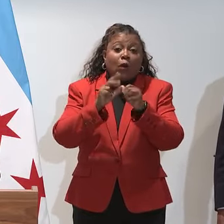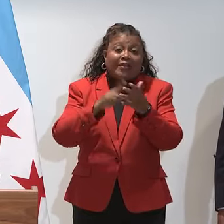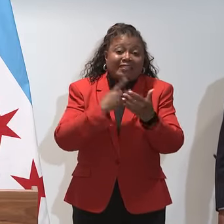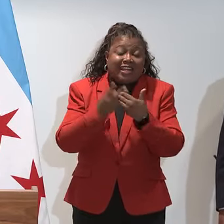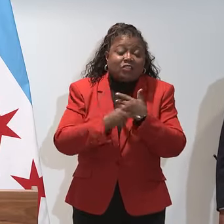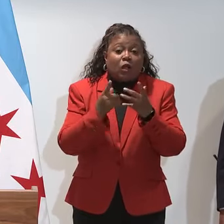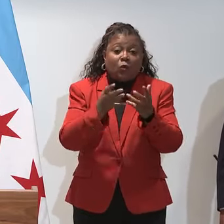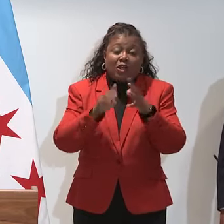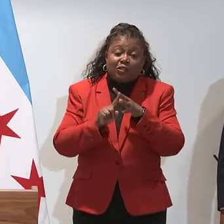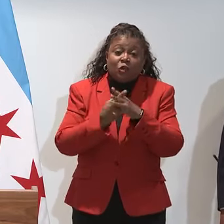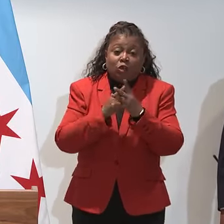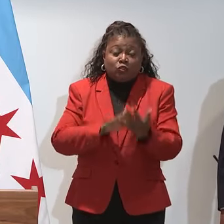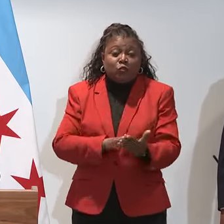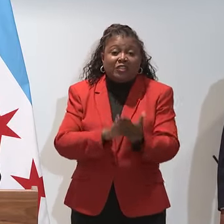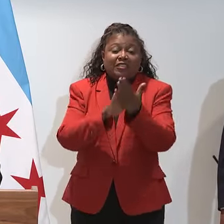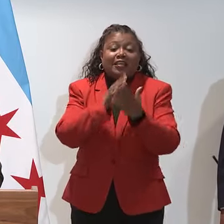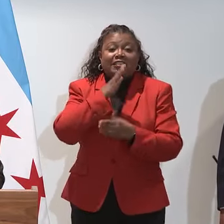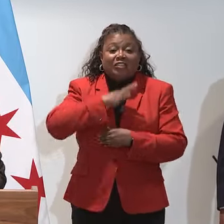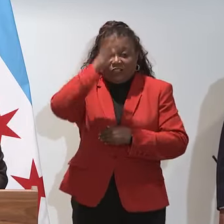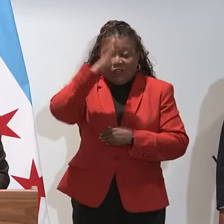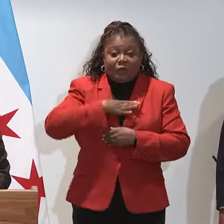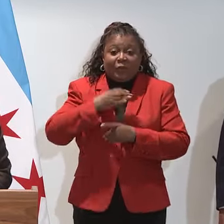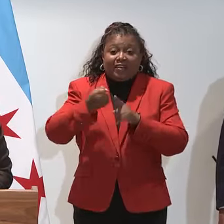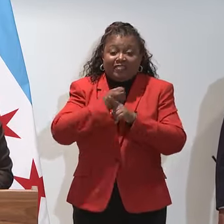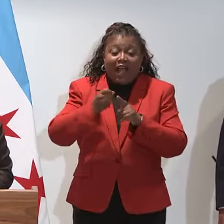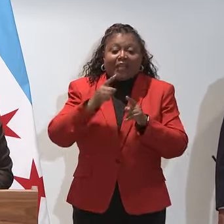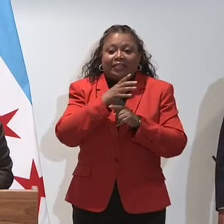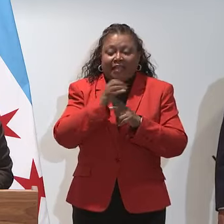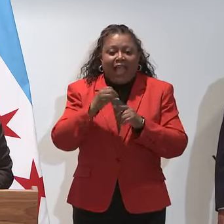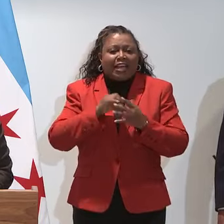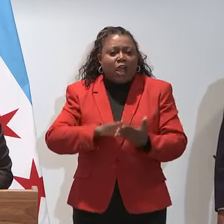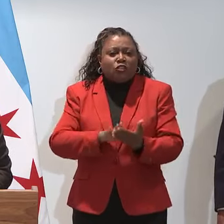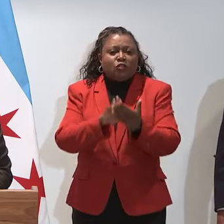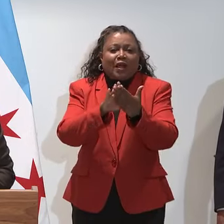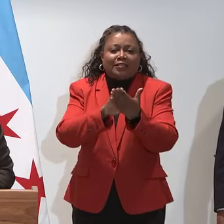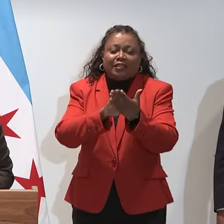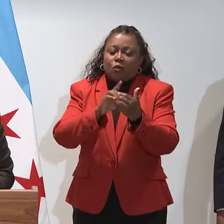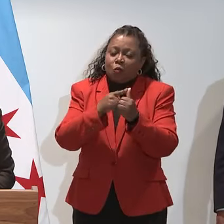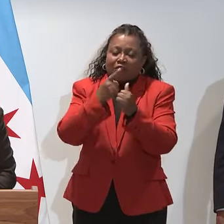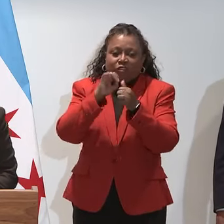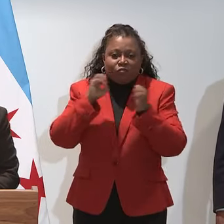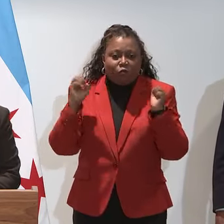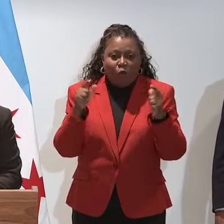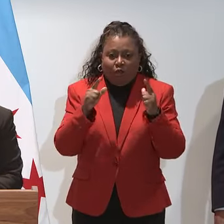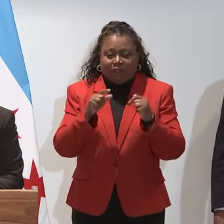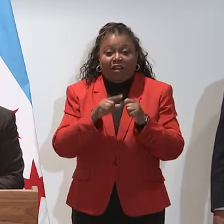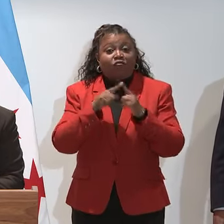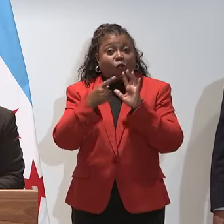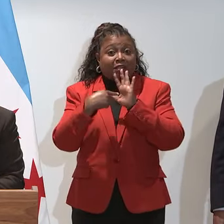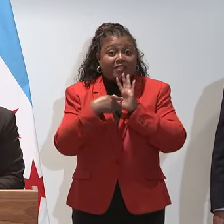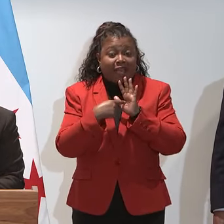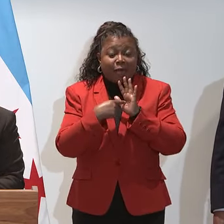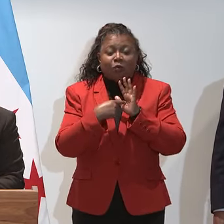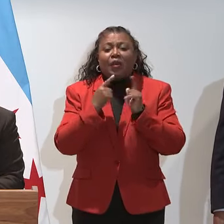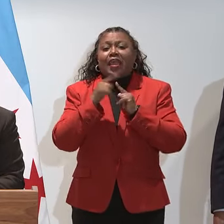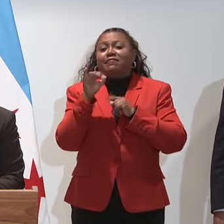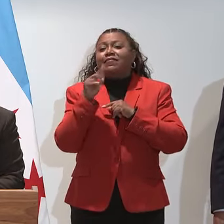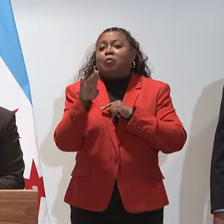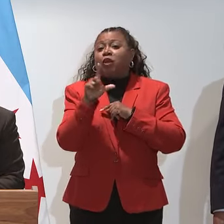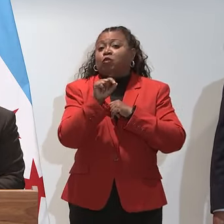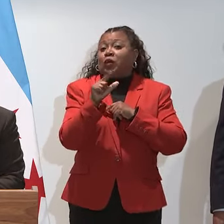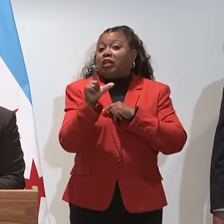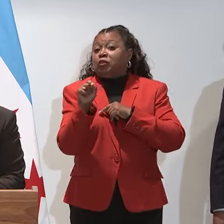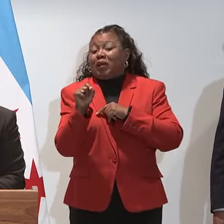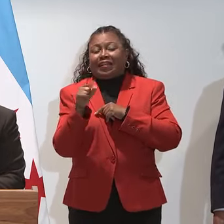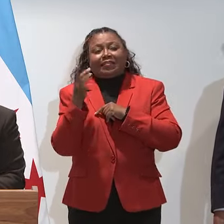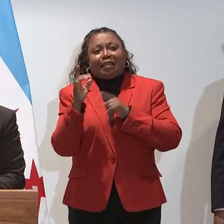initiatives we've launched to address gender-based violence and address it once and for all. For example, in February